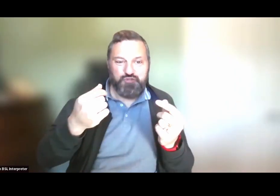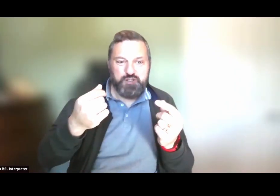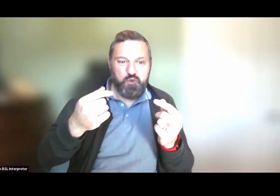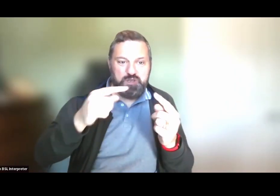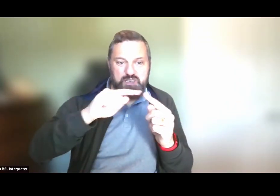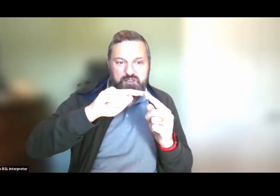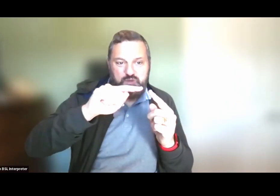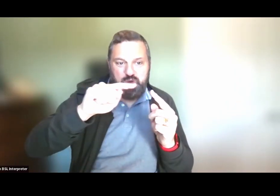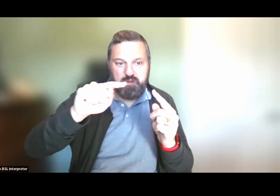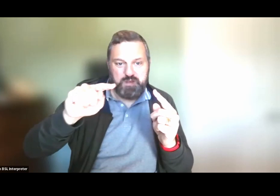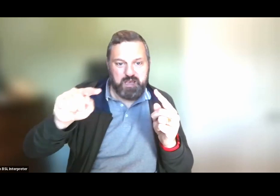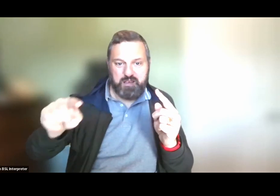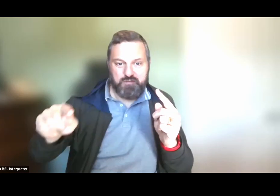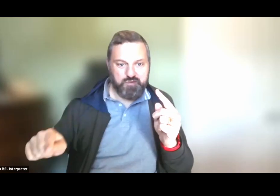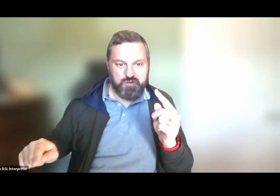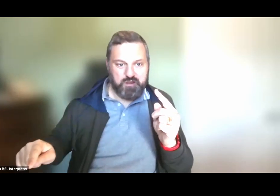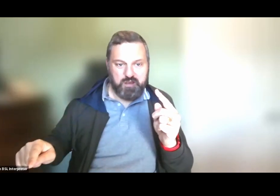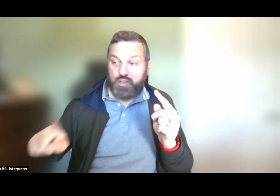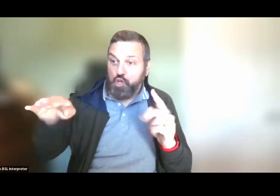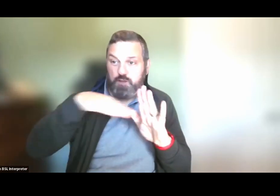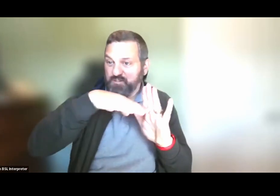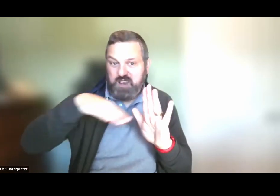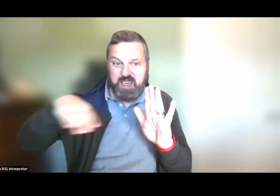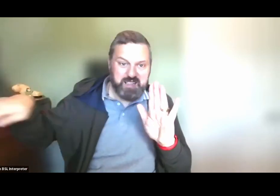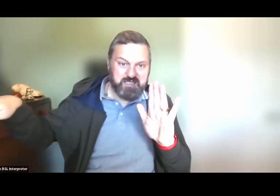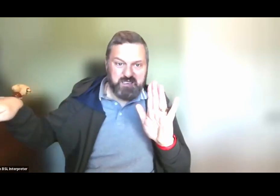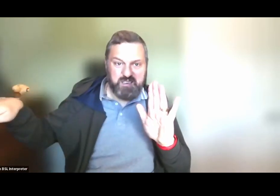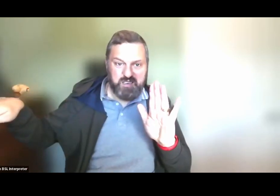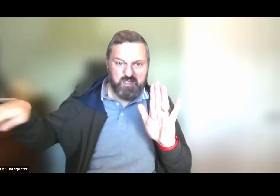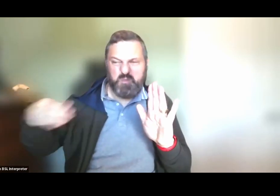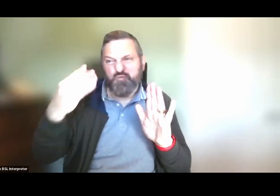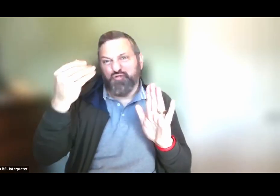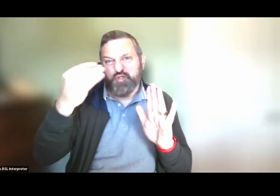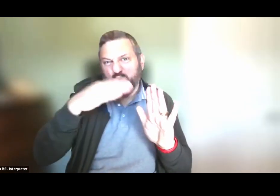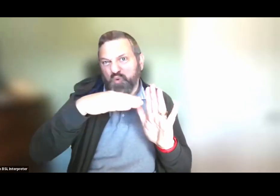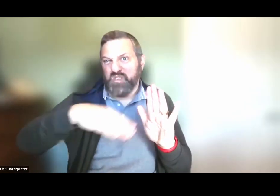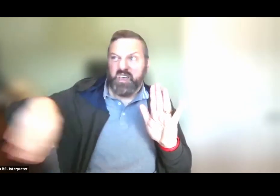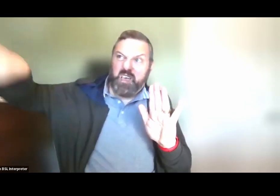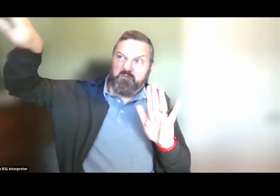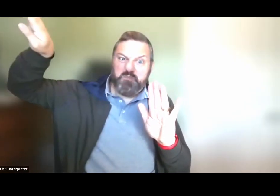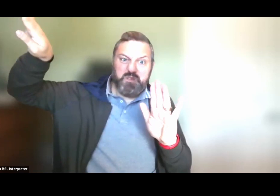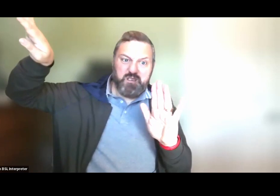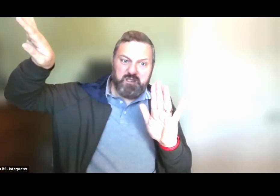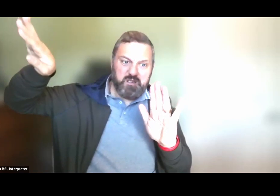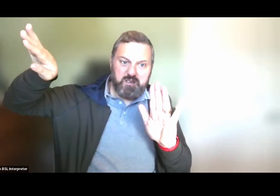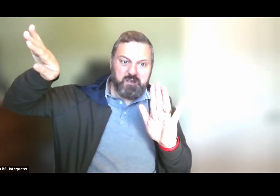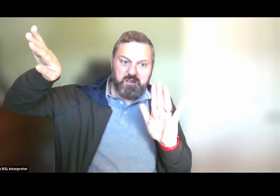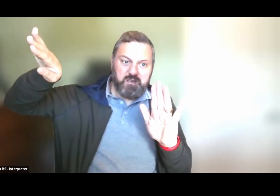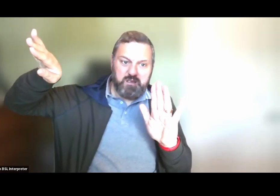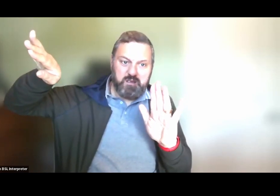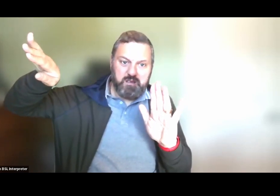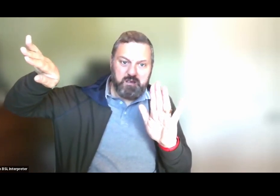down, way down, not just flatten out, because at the moment we've got resource use has been rising. That's still